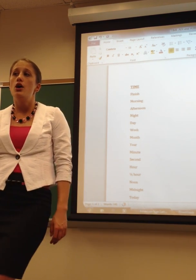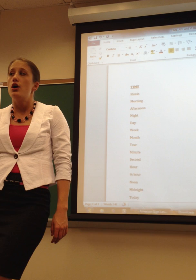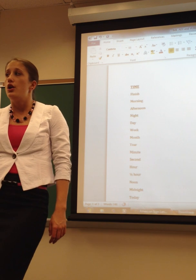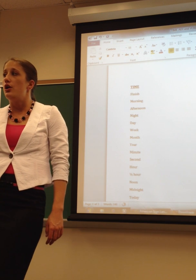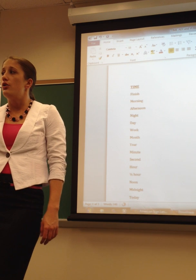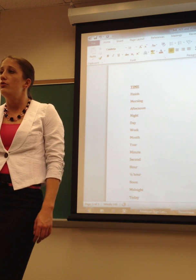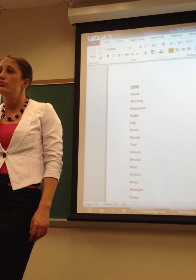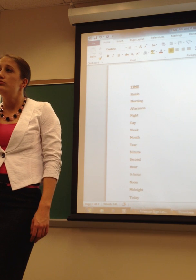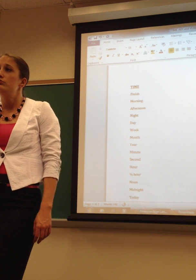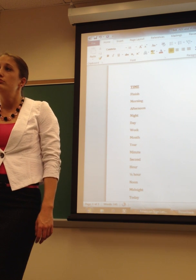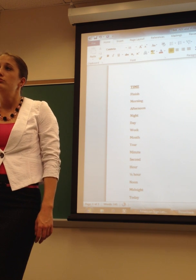Alone.